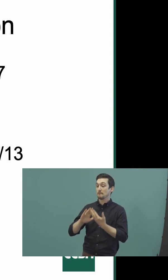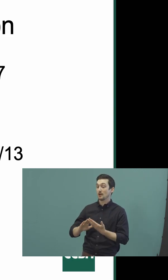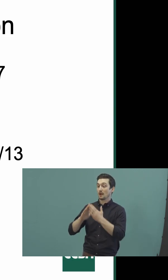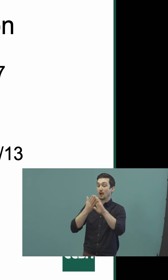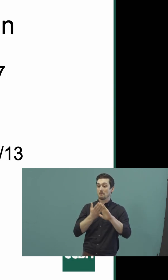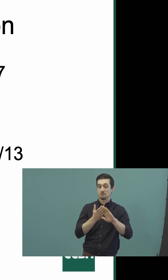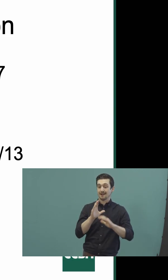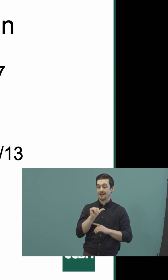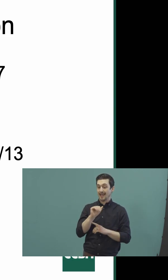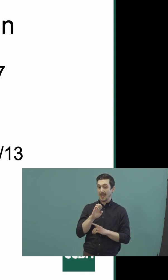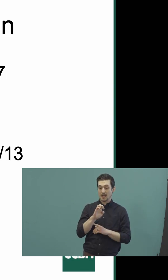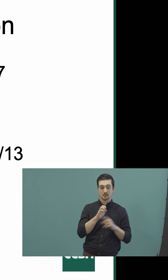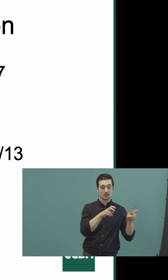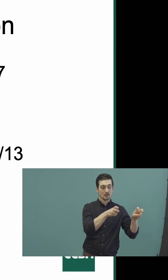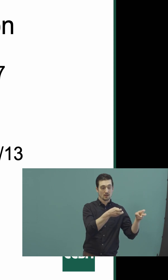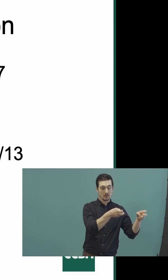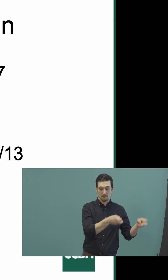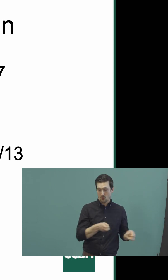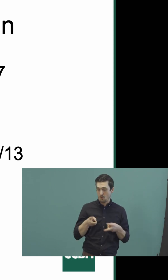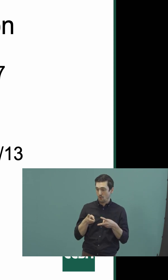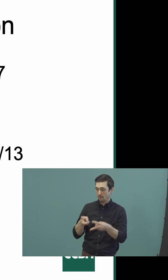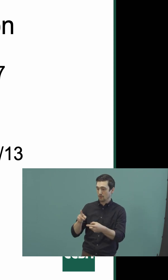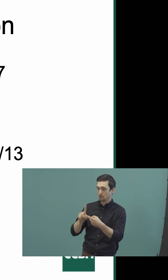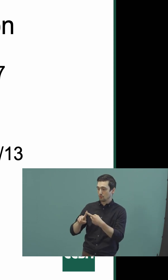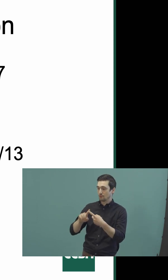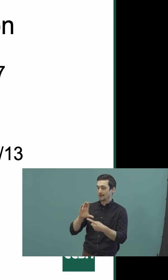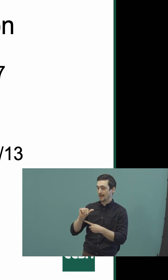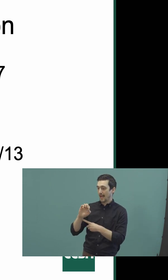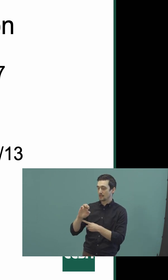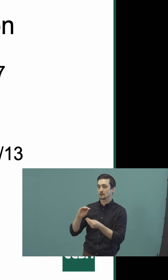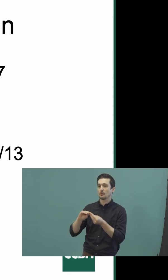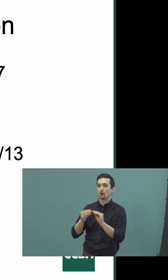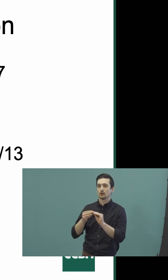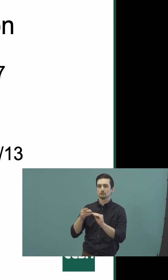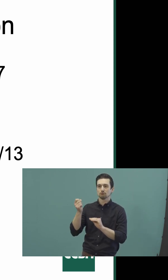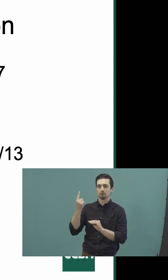from the contact number up into the case numbers.